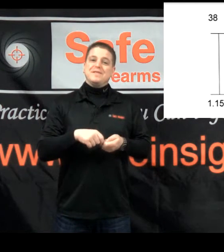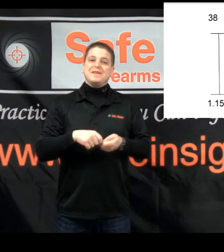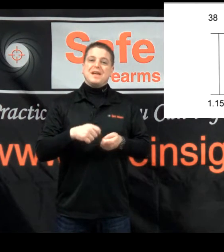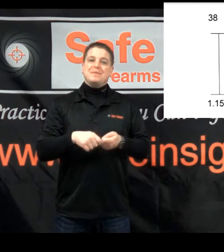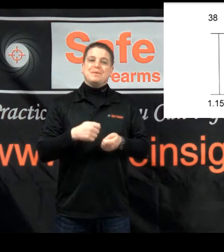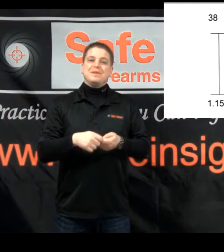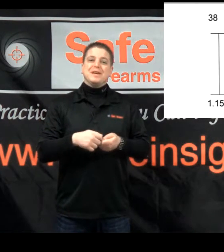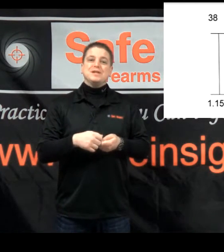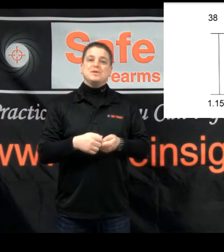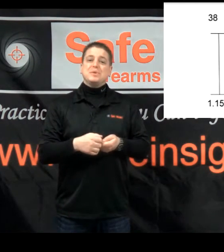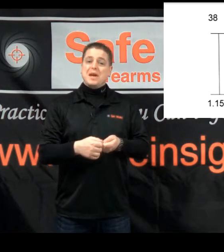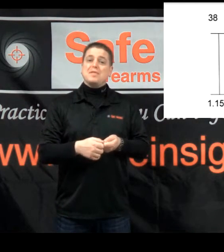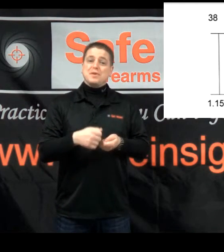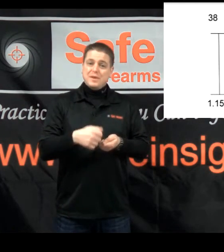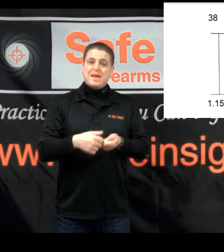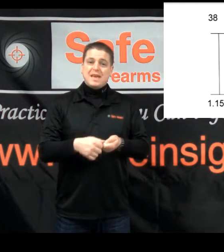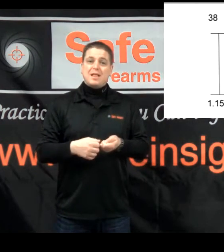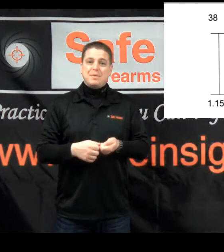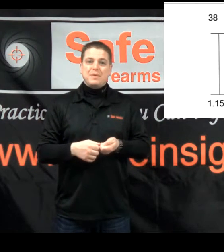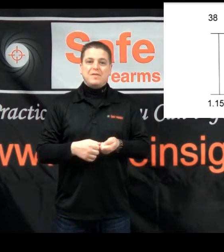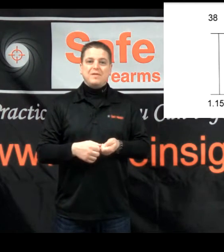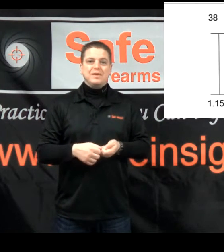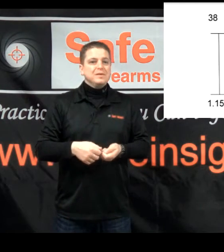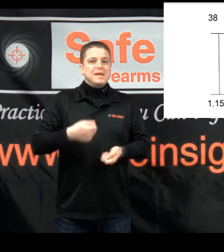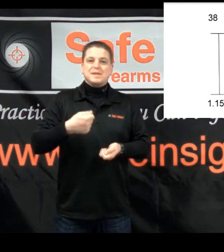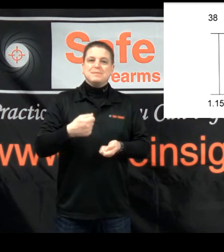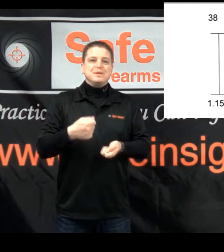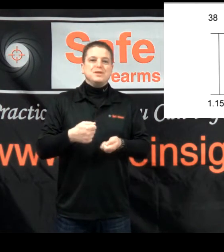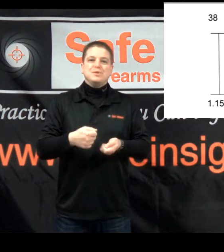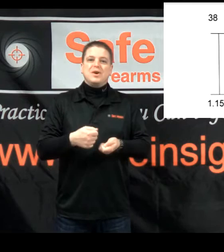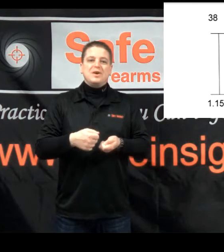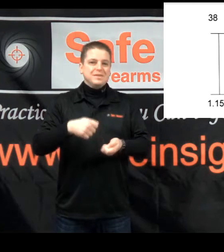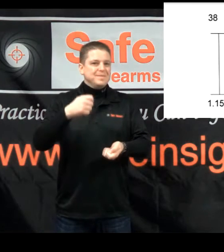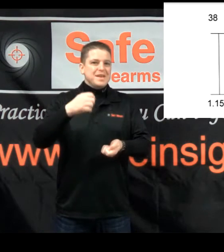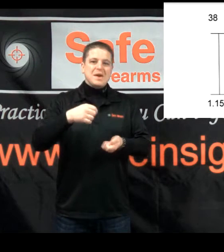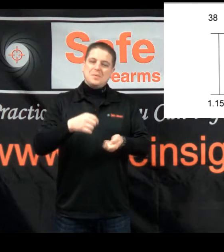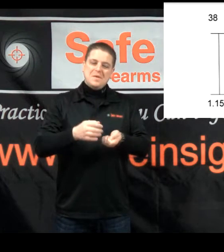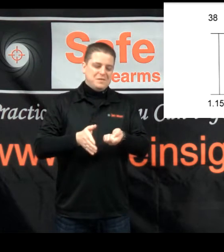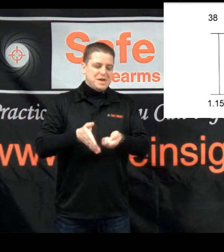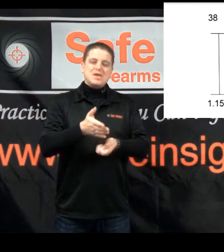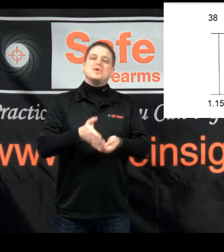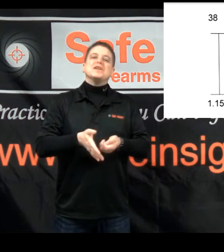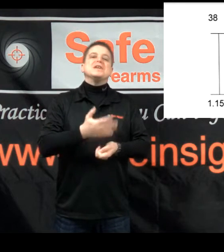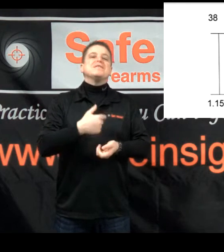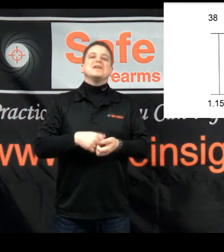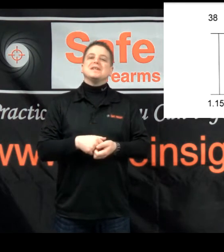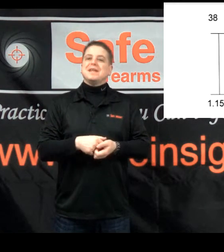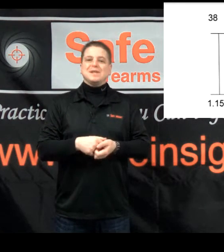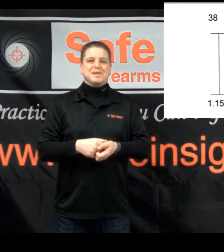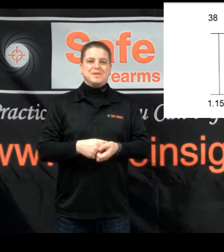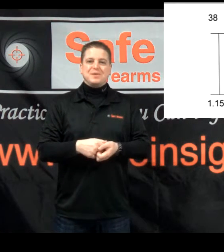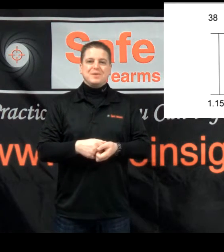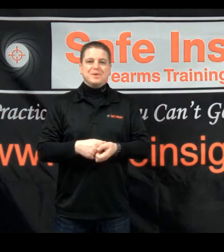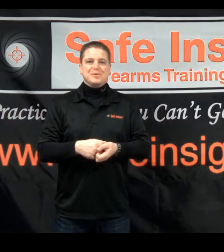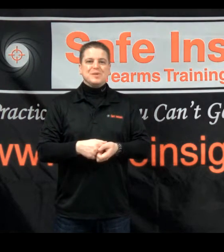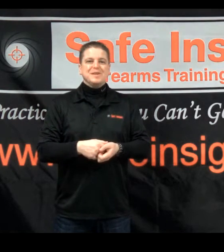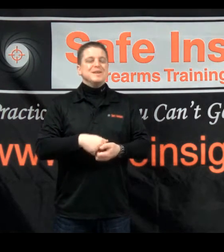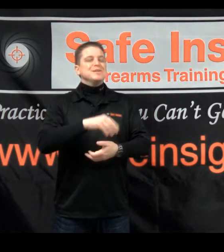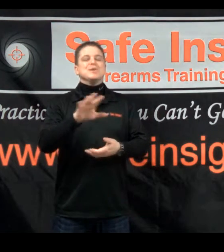.357 caliber into a .38 caliber revolver, it's simply too long, it won't fit, and you can never get that cylinder closed. So